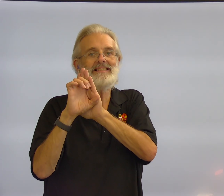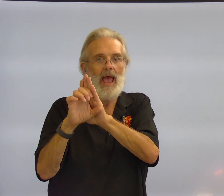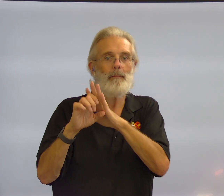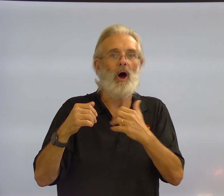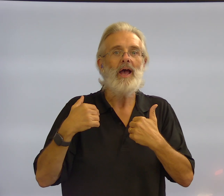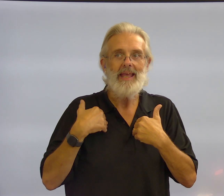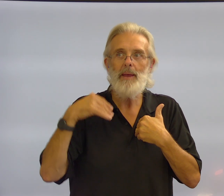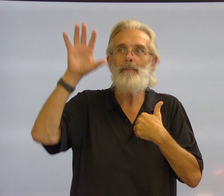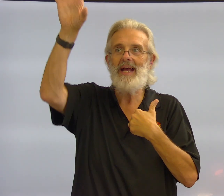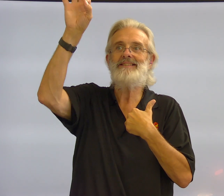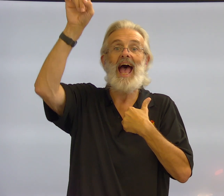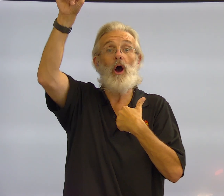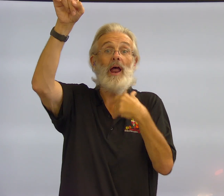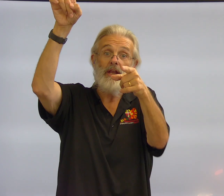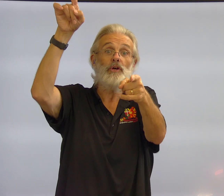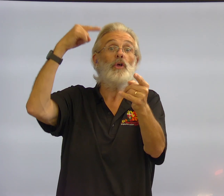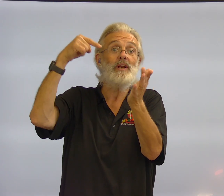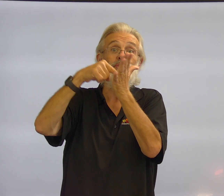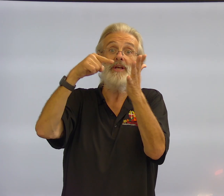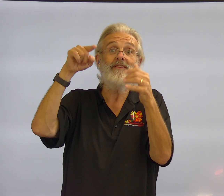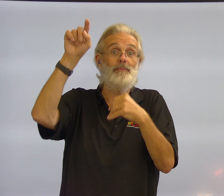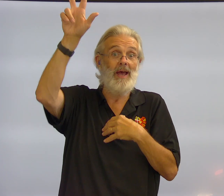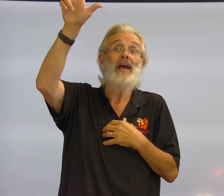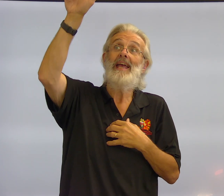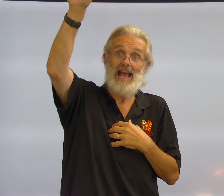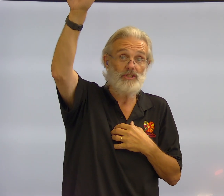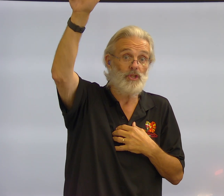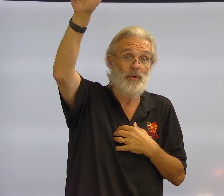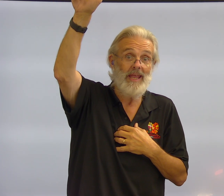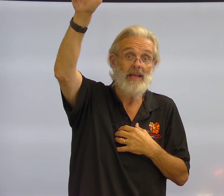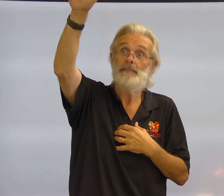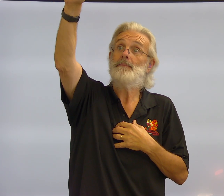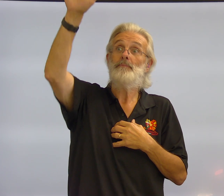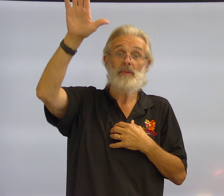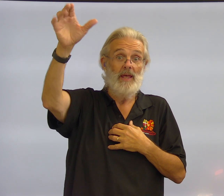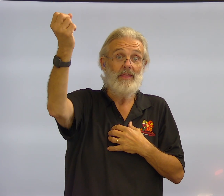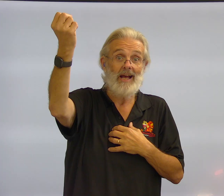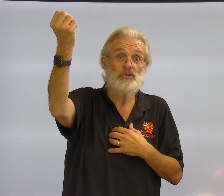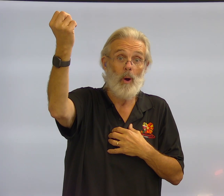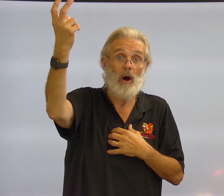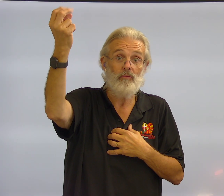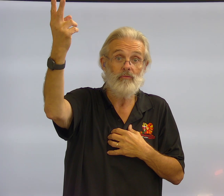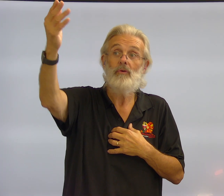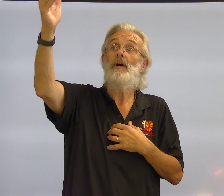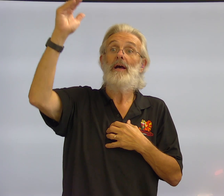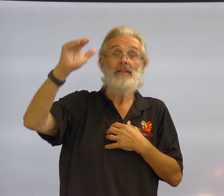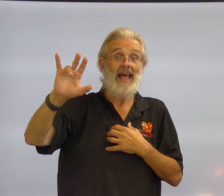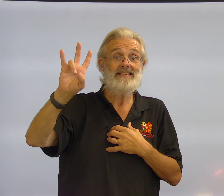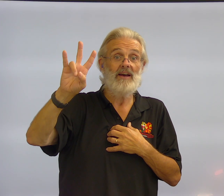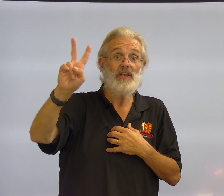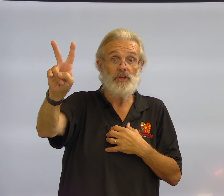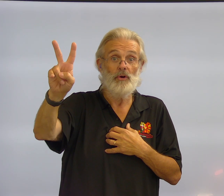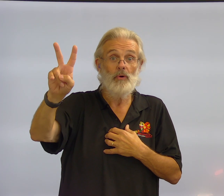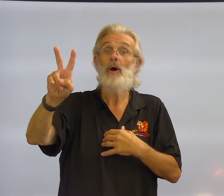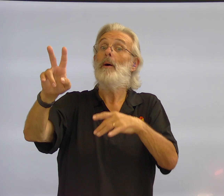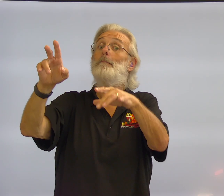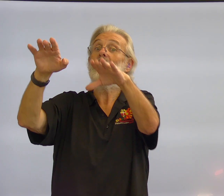example. He picks out, and you'll notice you can even pick, he has 3, he has 12, he has 72, but then